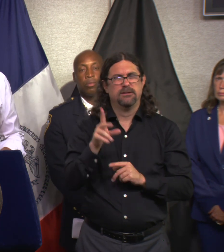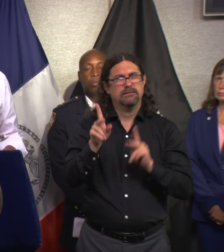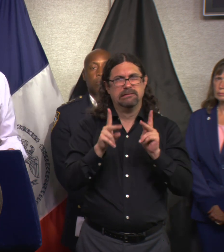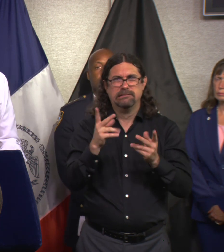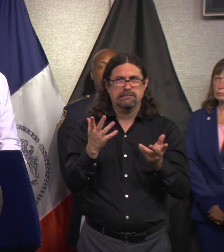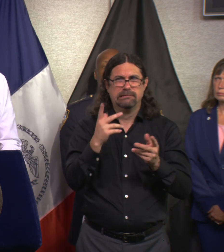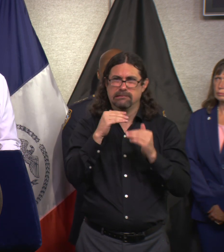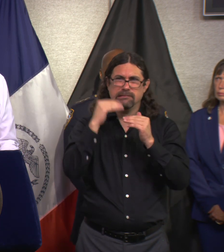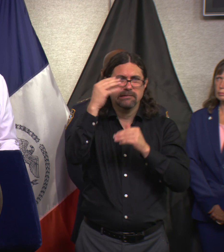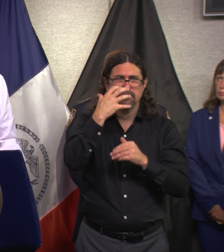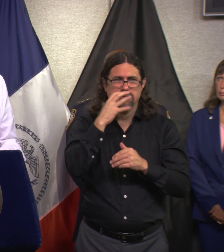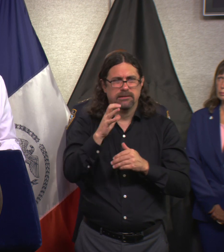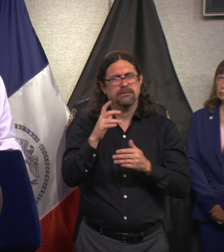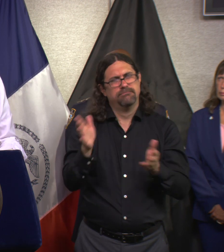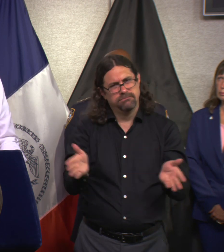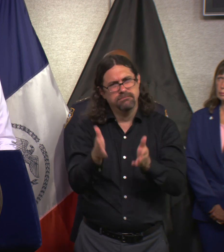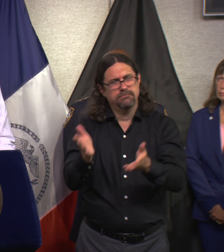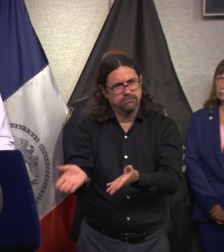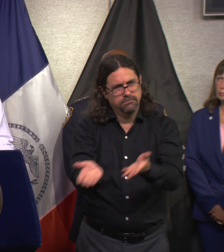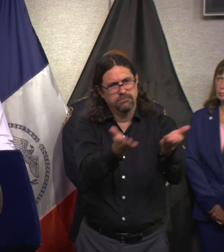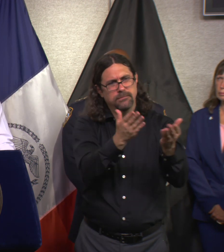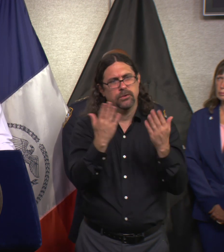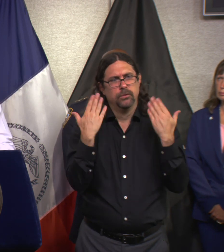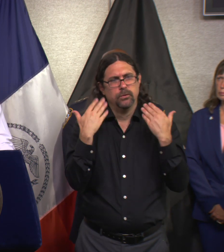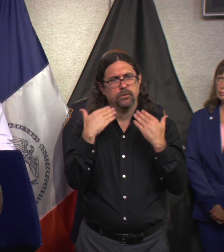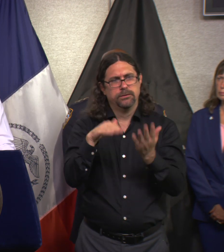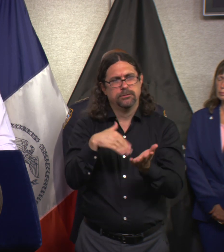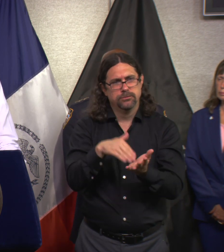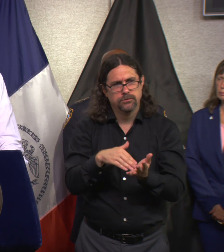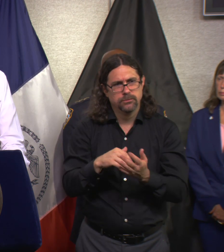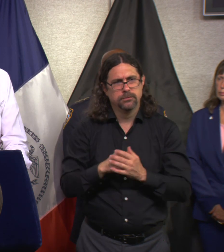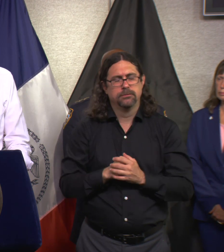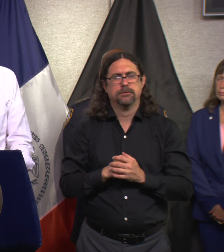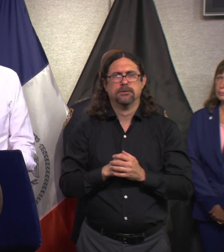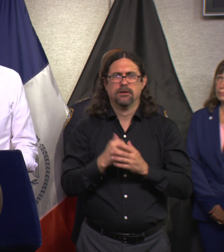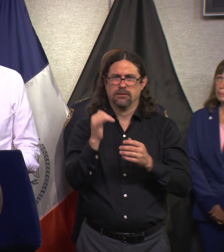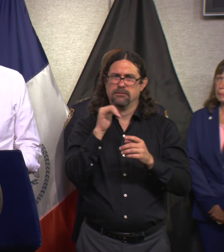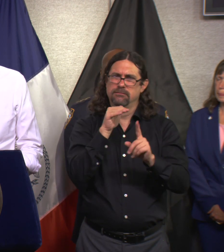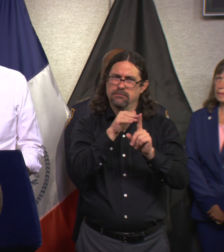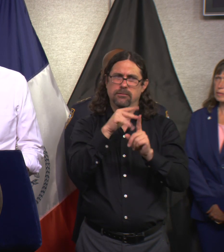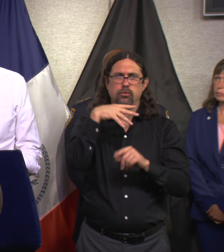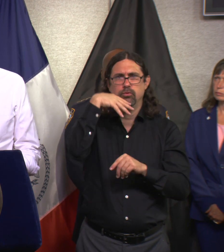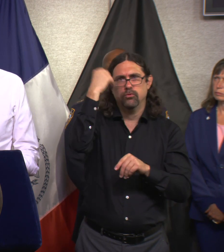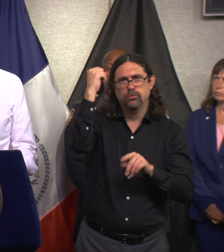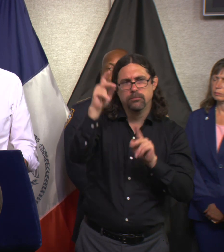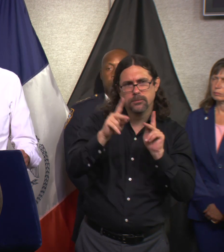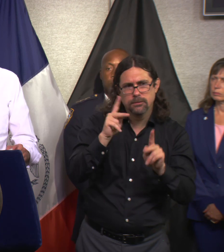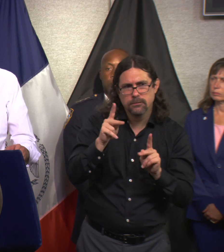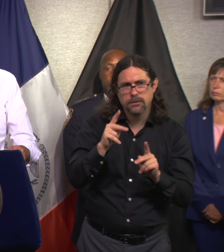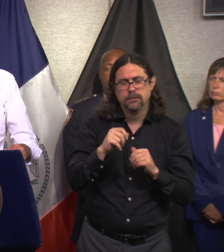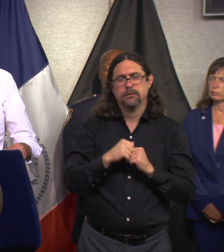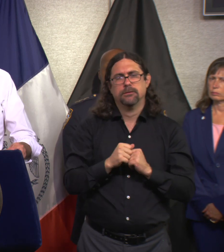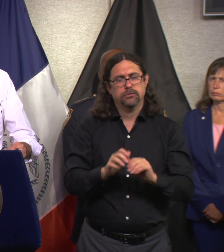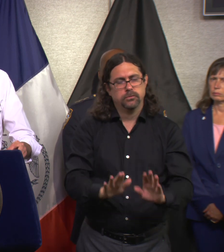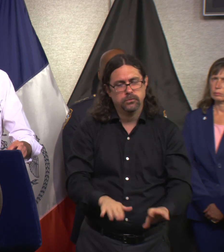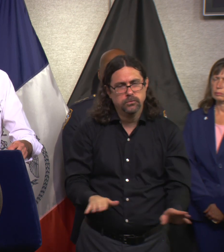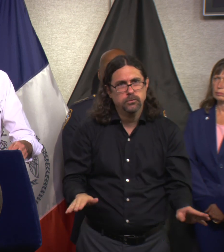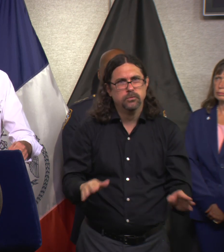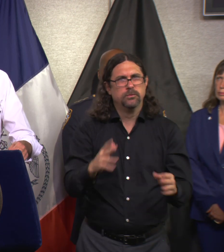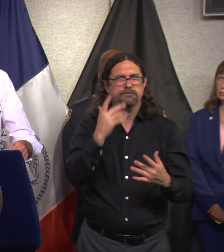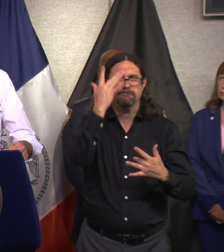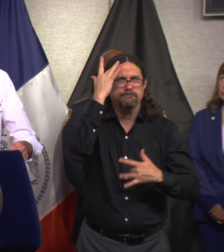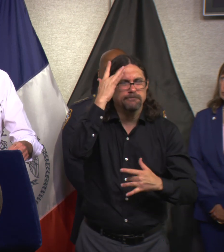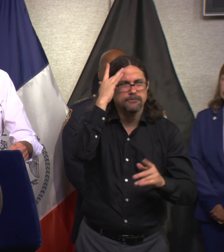take precaution. All parents, all guardians, take precautions. Make sure they don't get overheated. Keep them